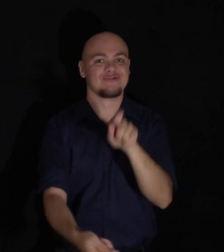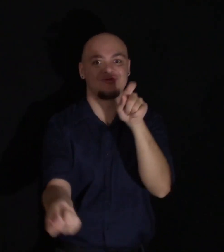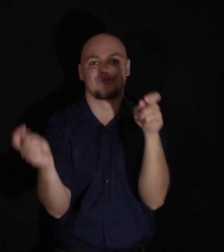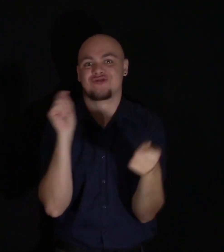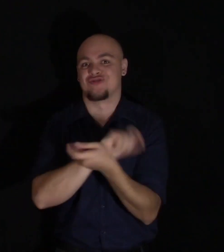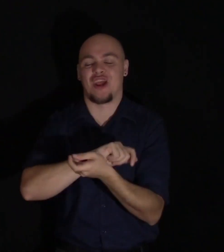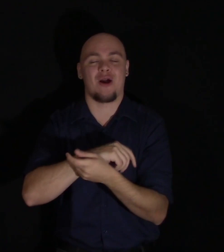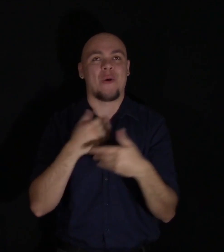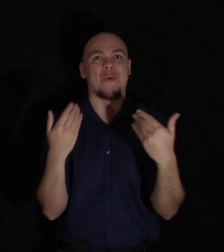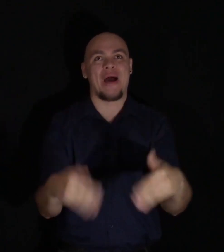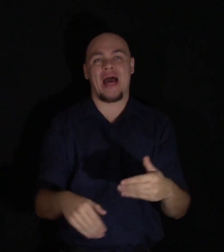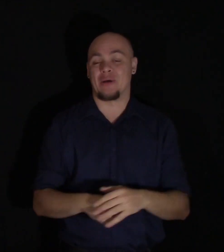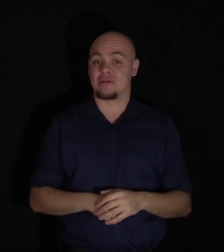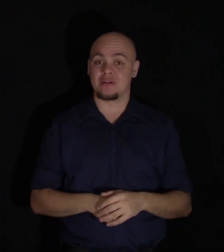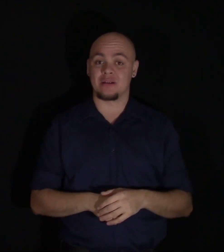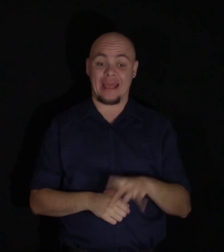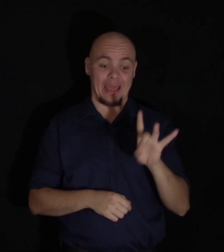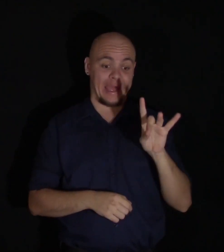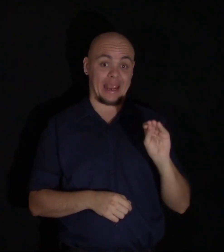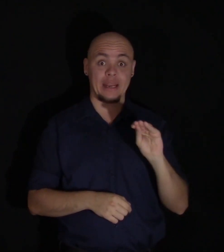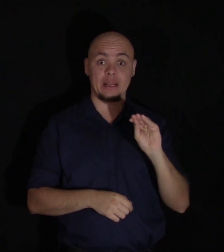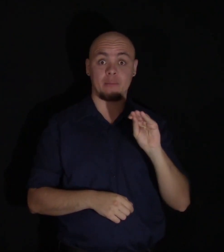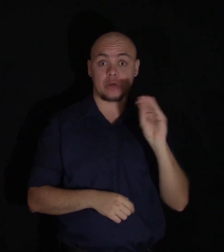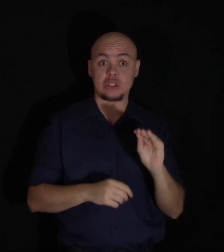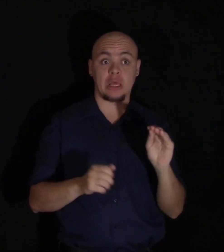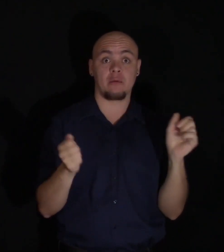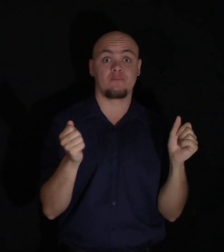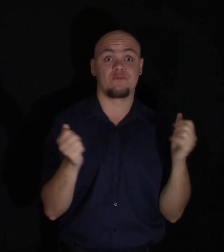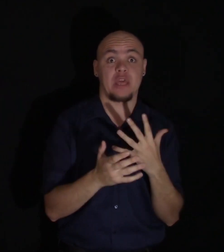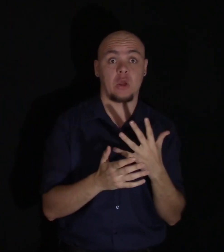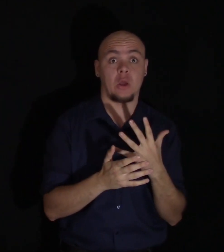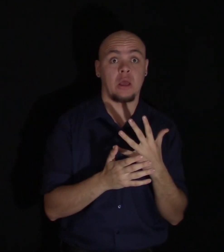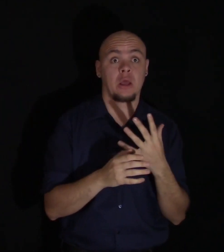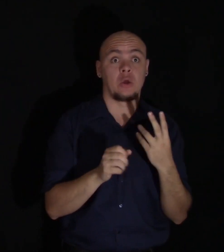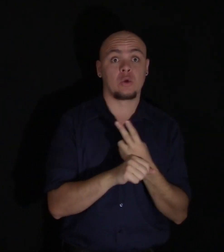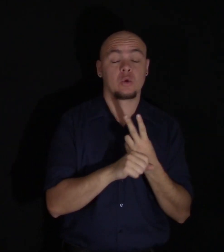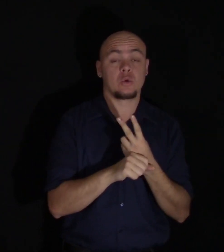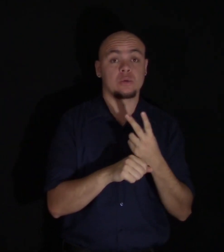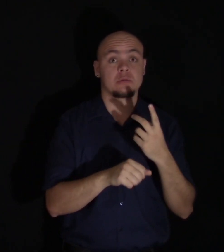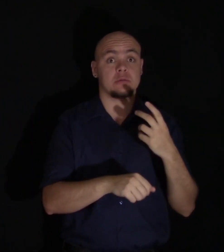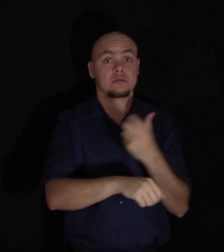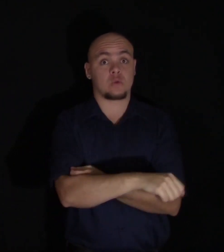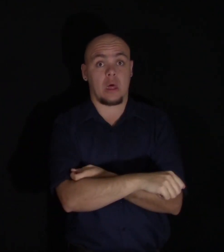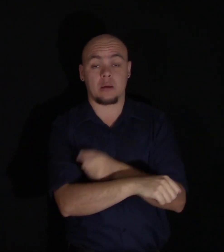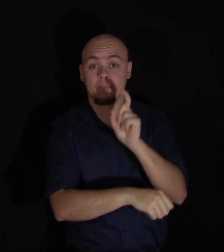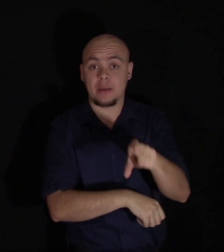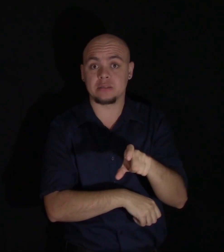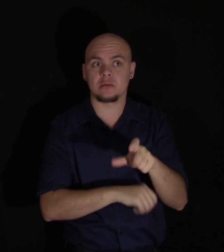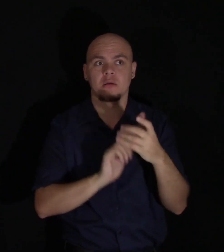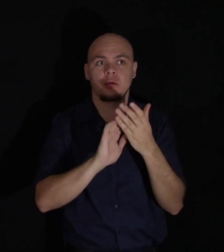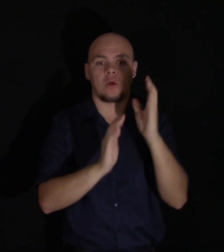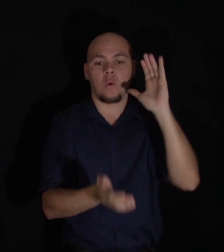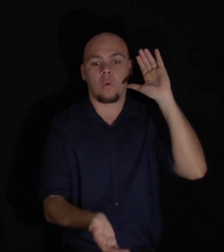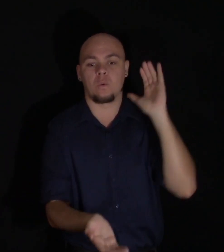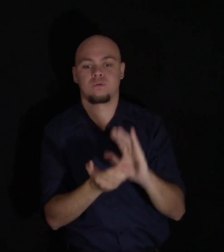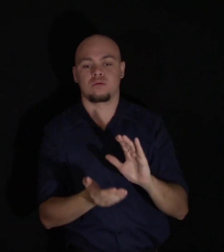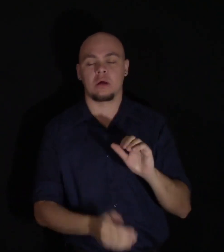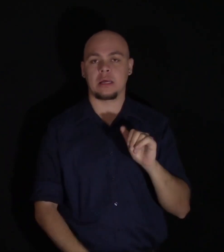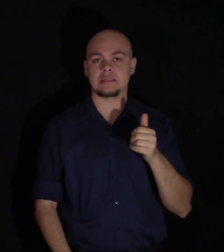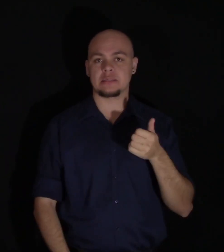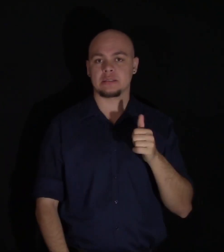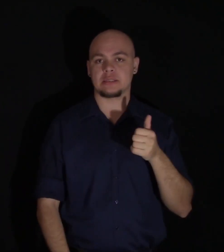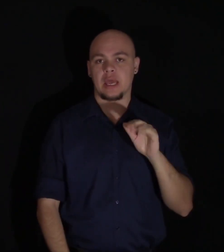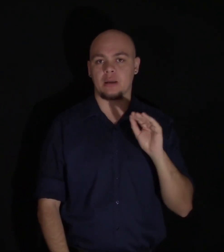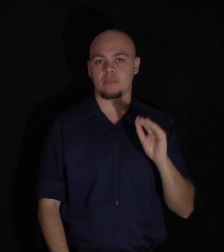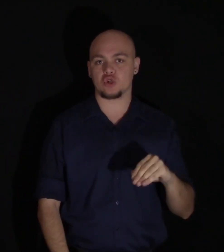Right? So from something like 80% of the kids needing to be sedated to something like 10% of the kids needing to be